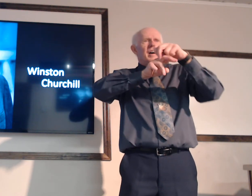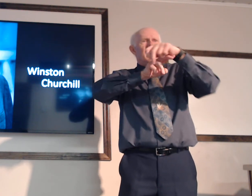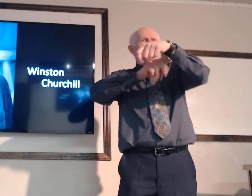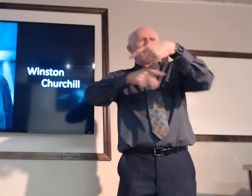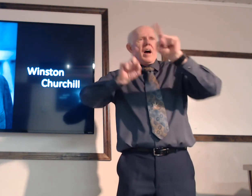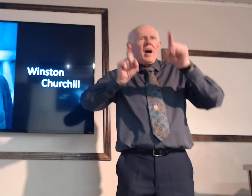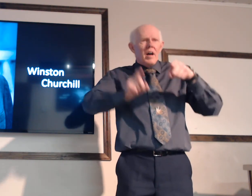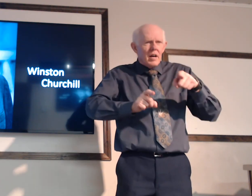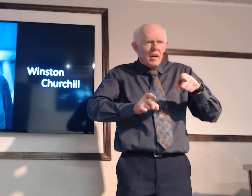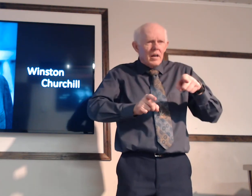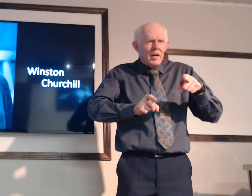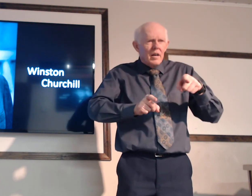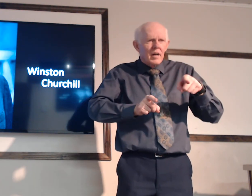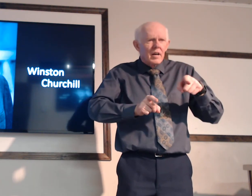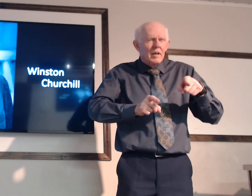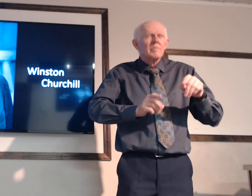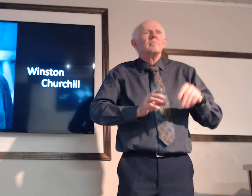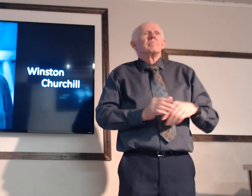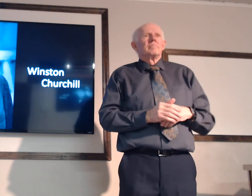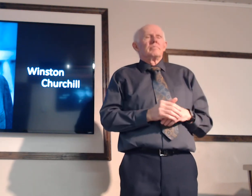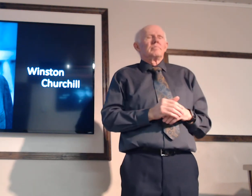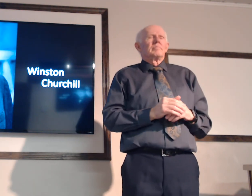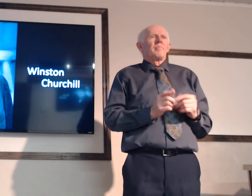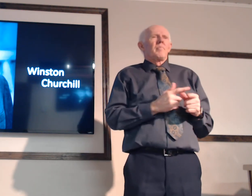it made it to the shelf.